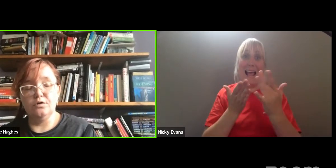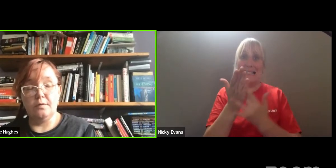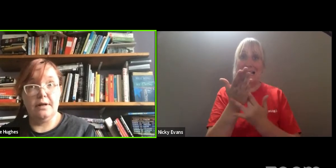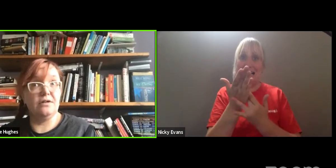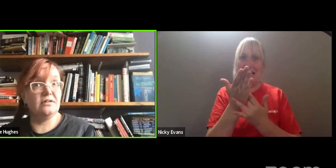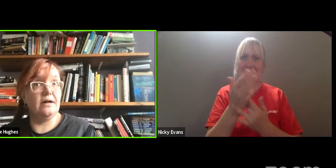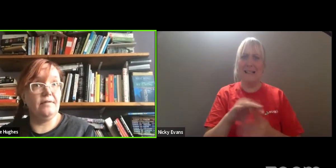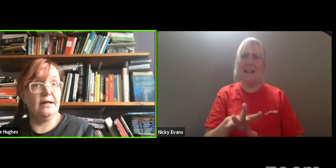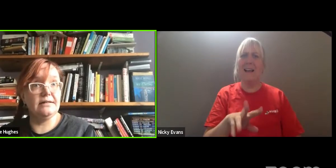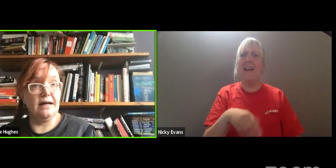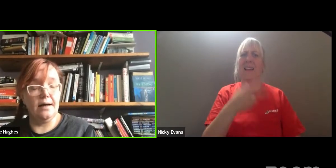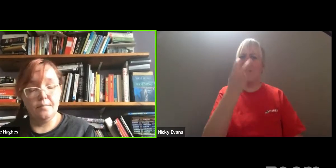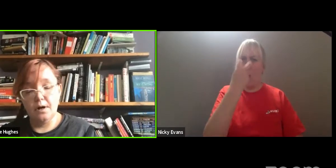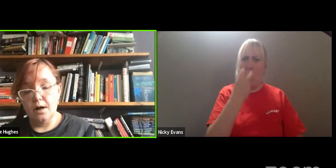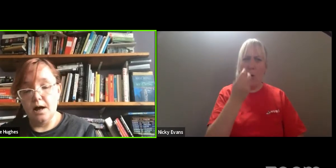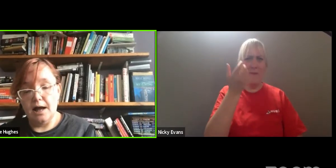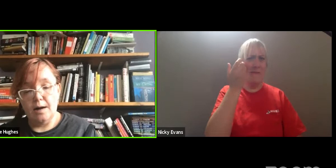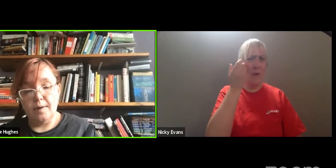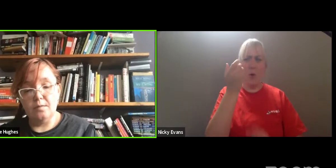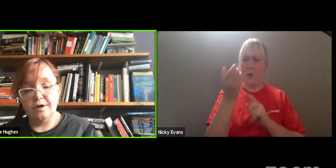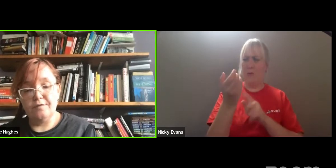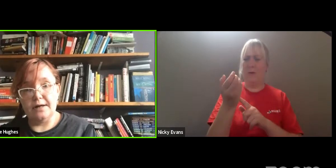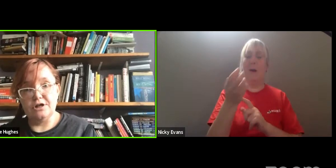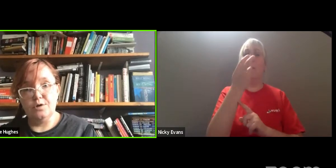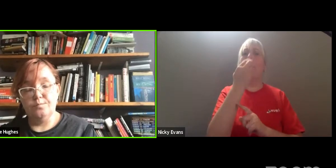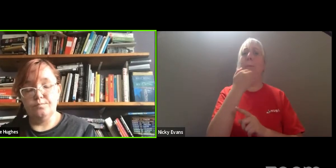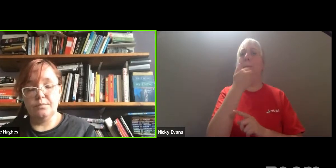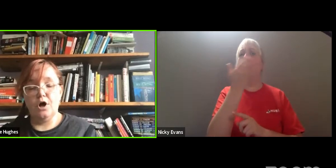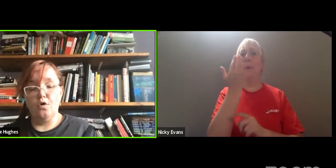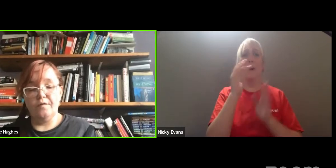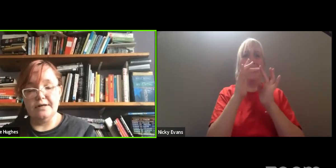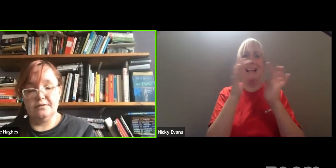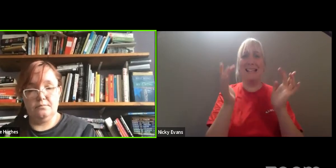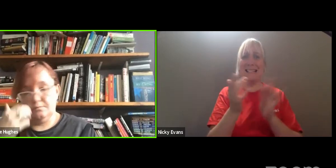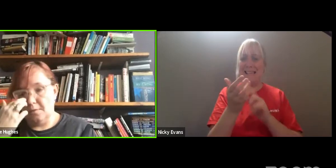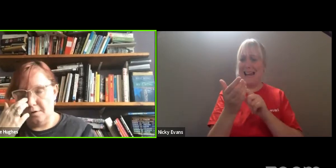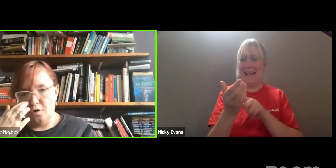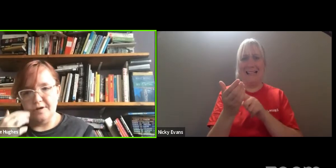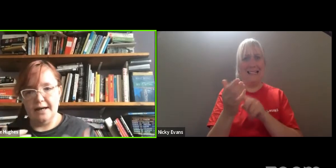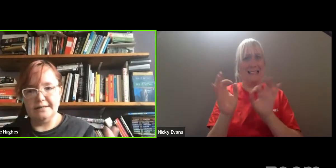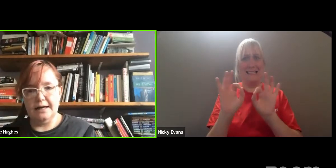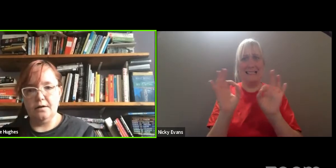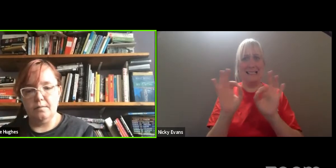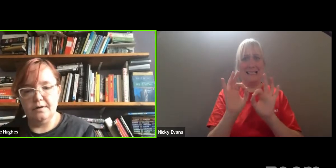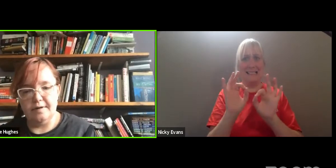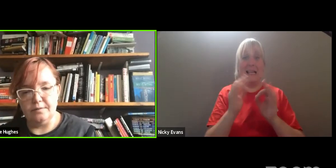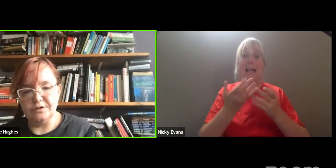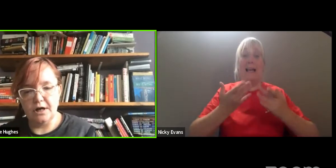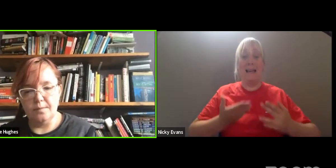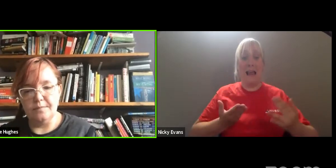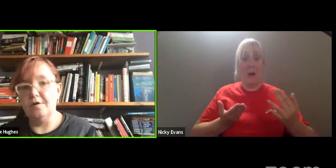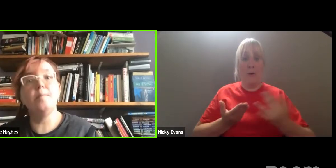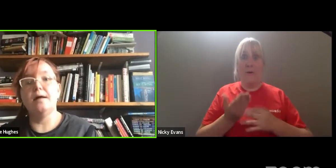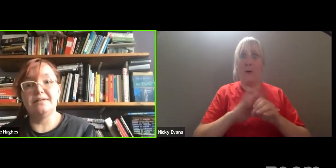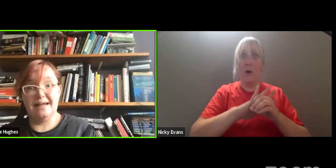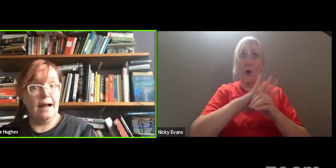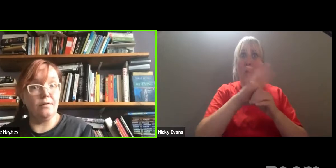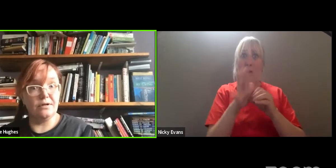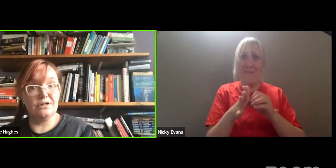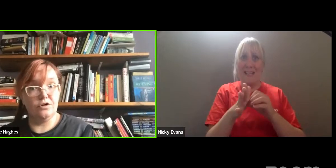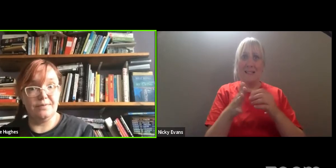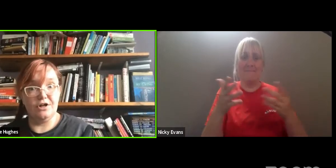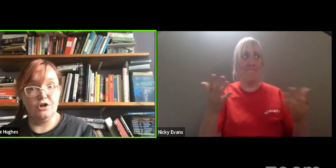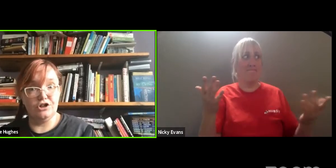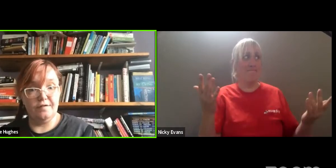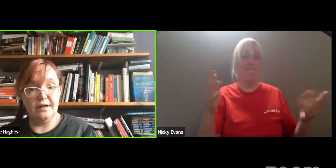a really old one that doesn't have the internet. And while we've had COVID or COVID-19 going around, they've not been able to get